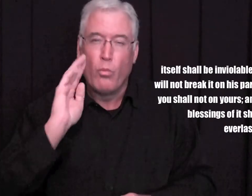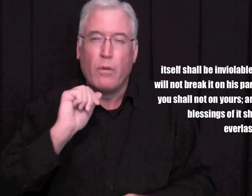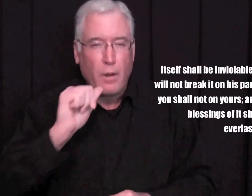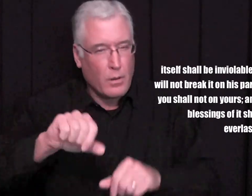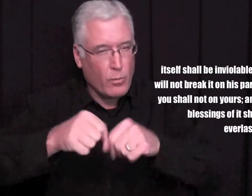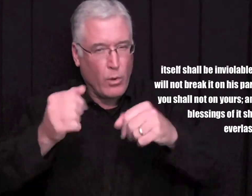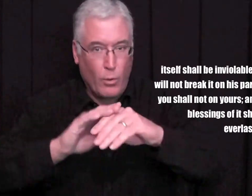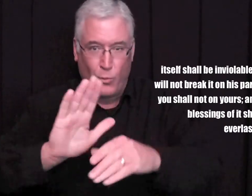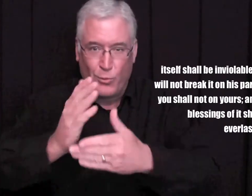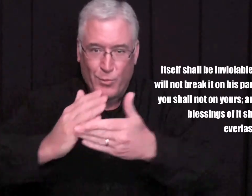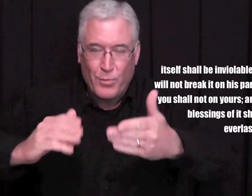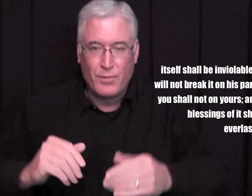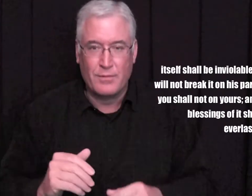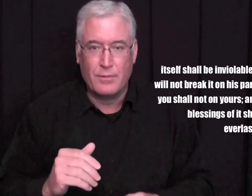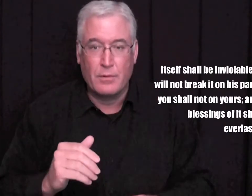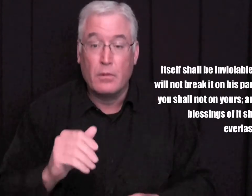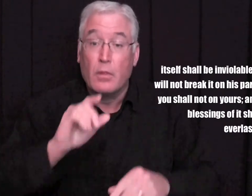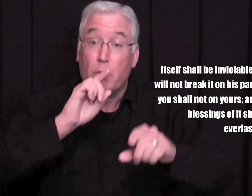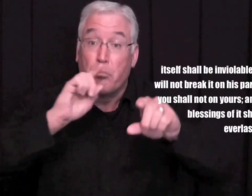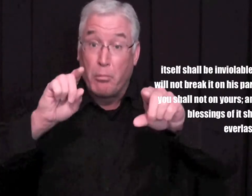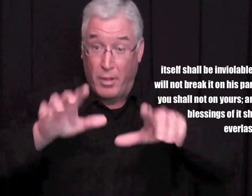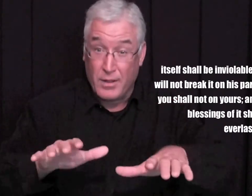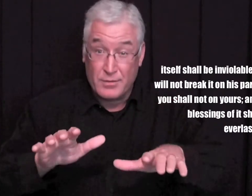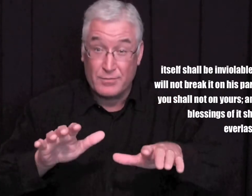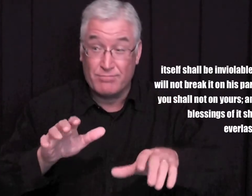blessings of it shall be everlasting."